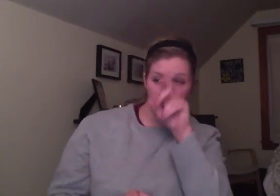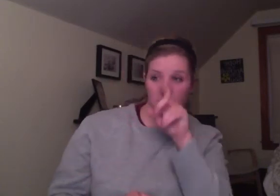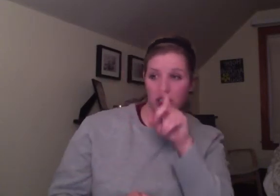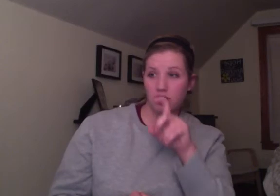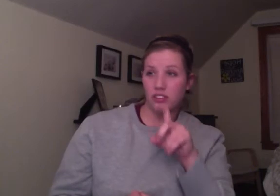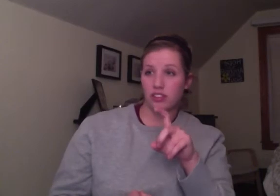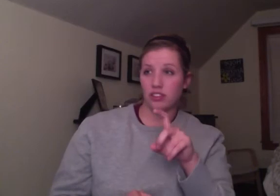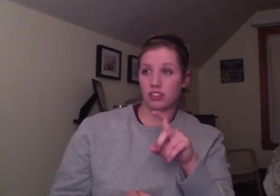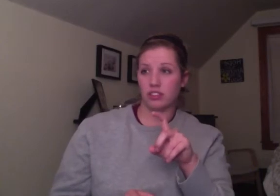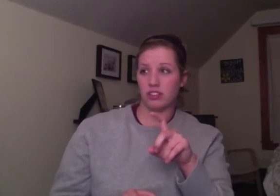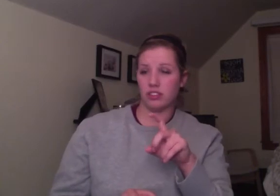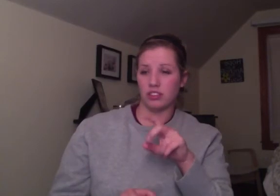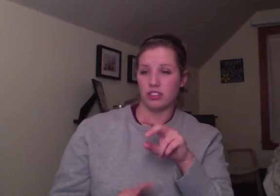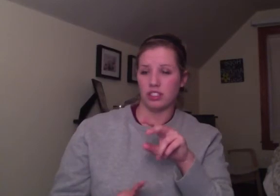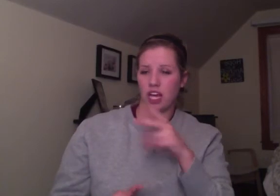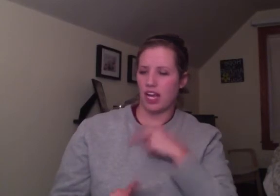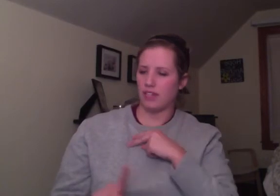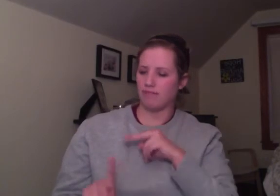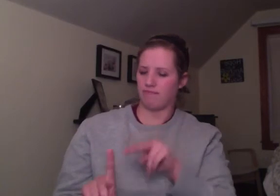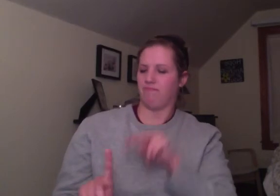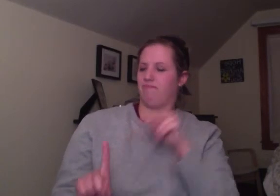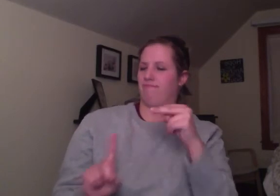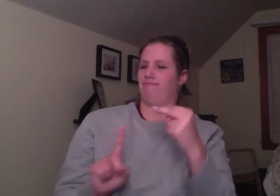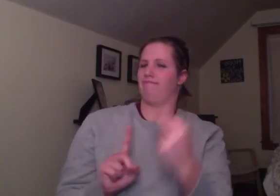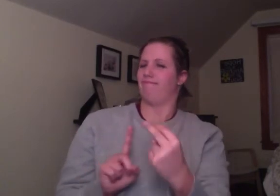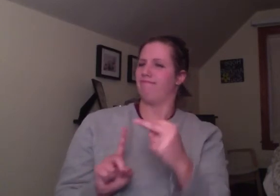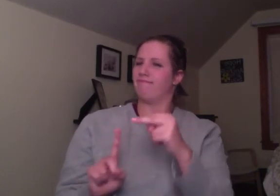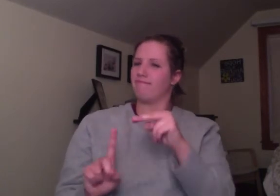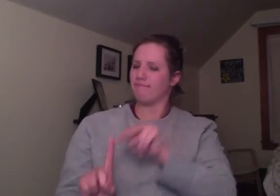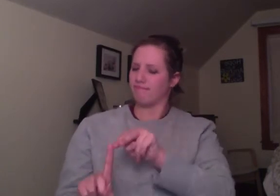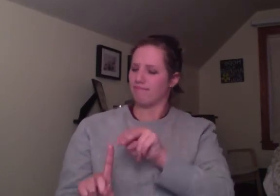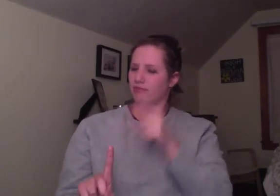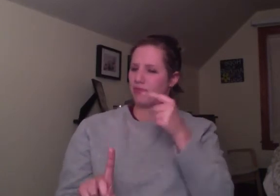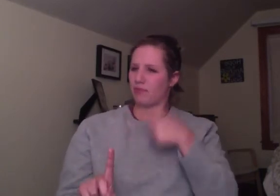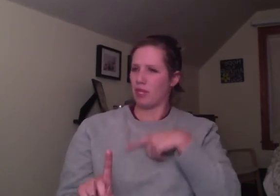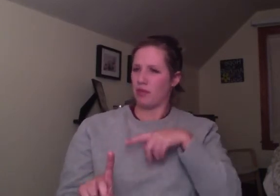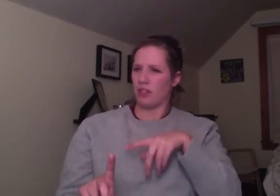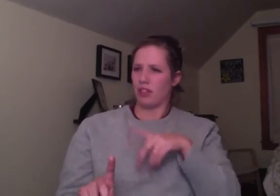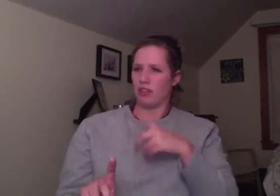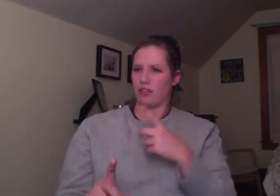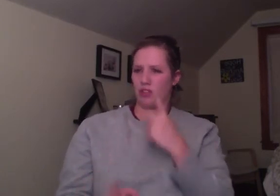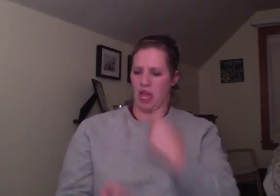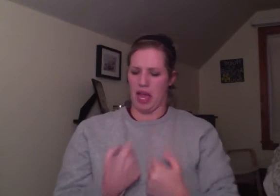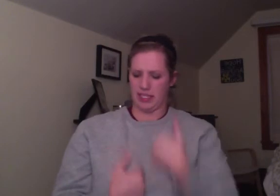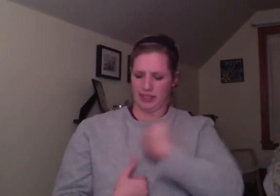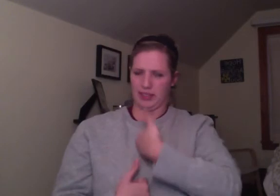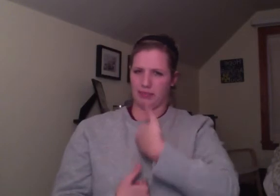tables on the viewer, of getting them to question themselves. Maybe they never realized that they thought that before, and by seeing this